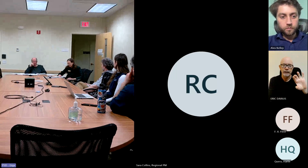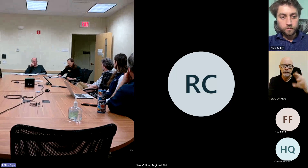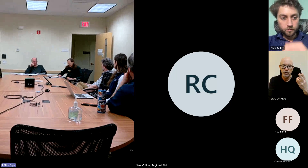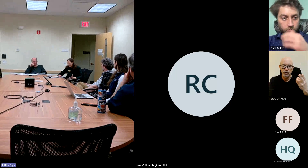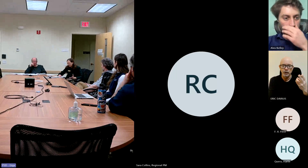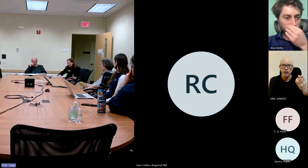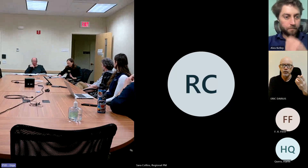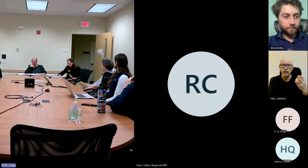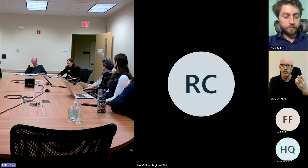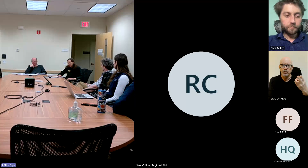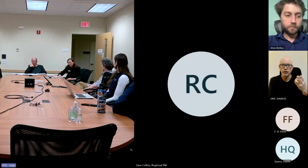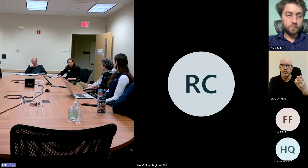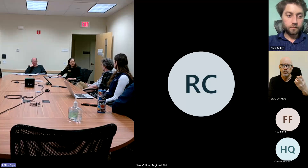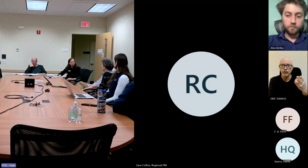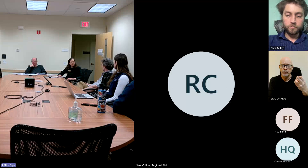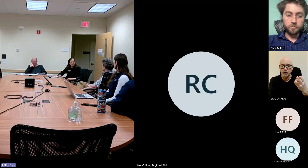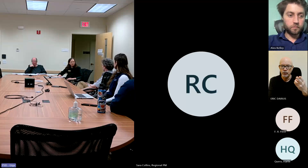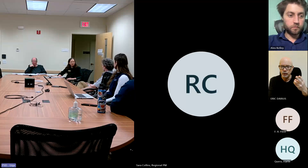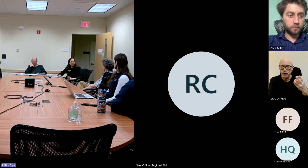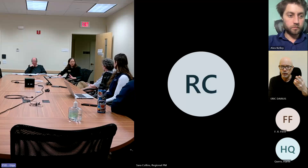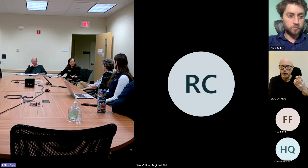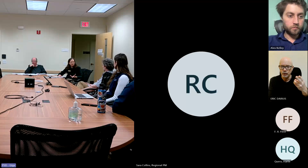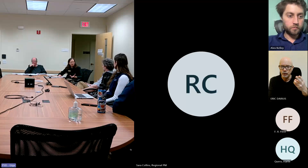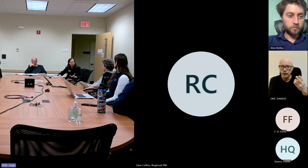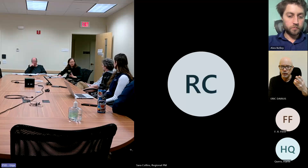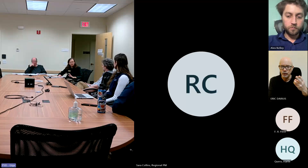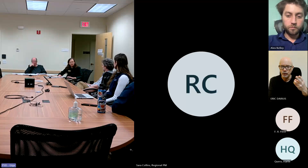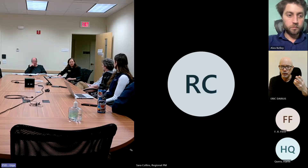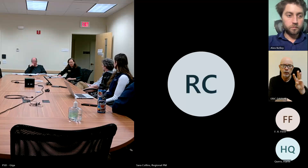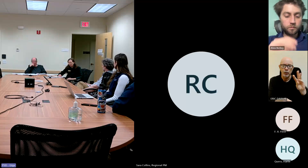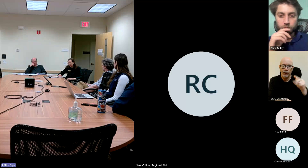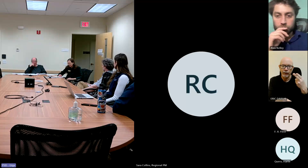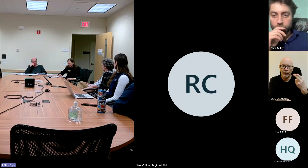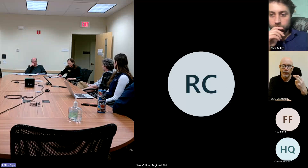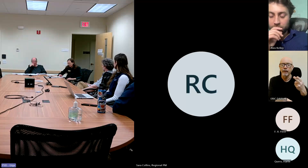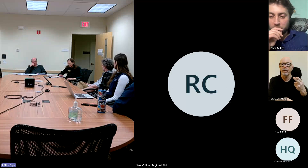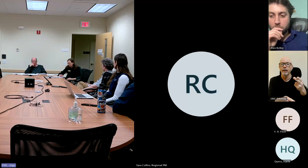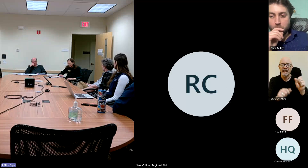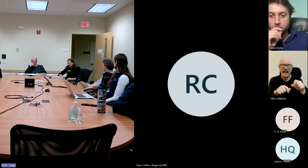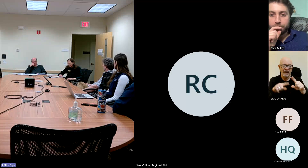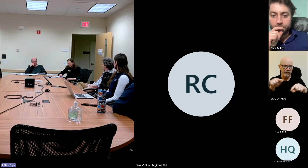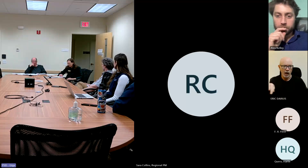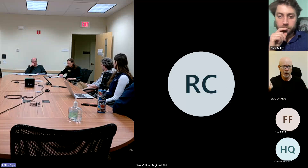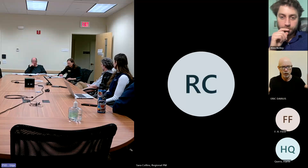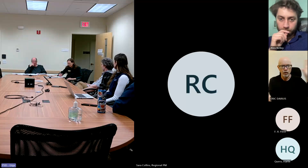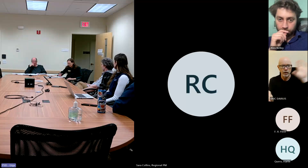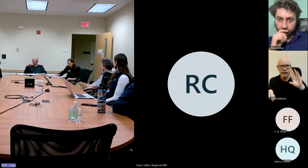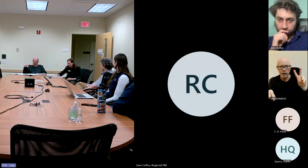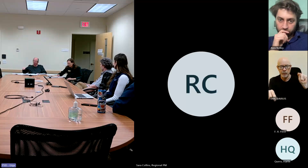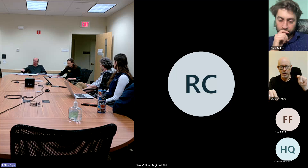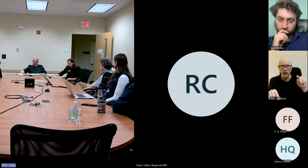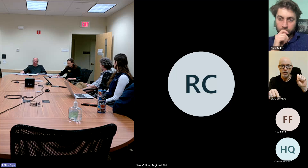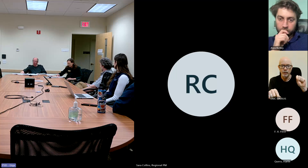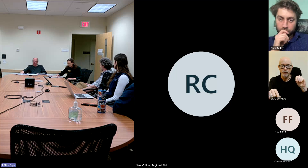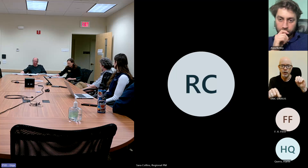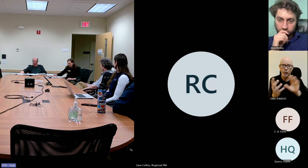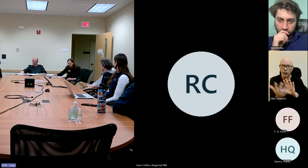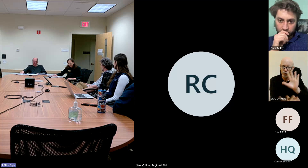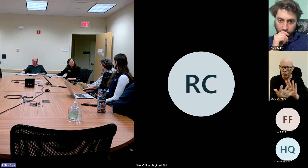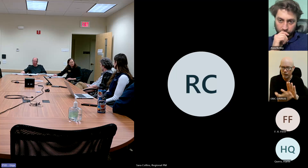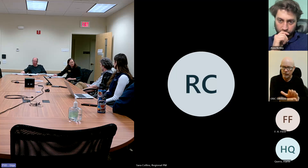but the lighting, sound bandwidth can vary from site to site across the state. And I recall a long time ago, a model which I'm told